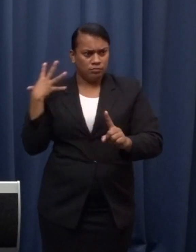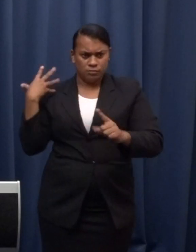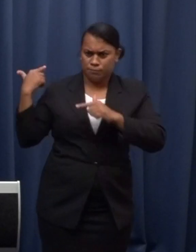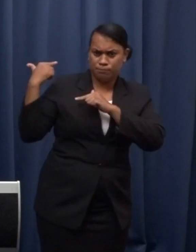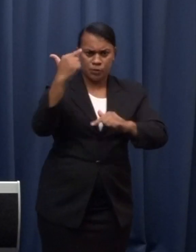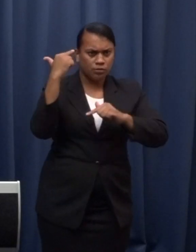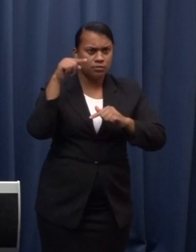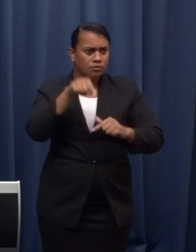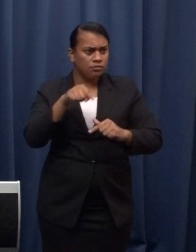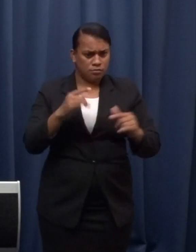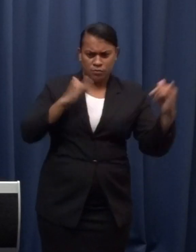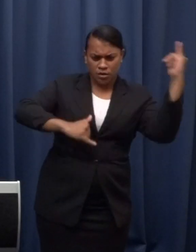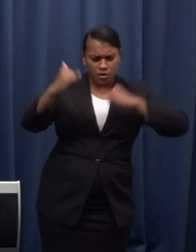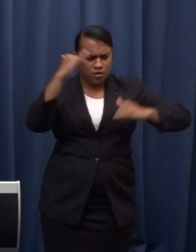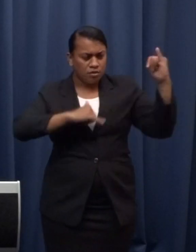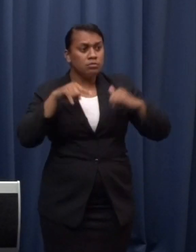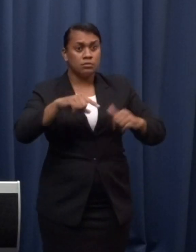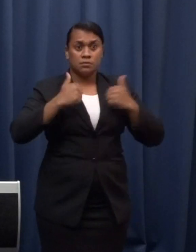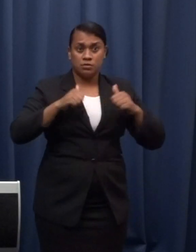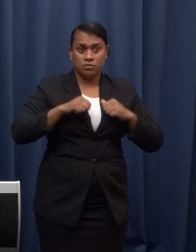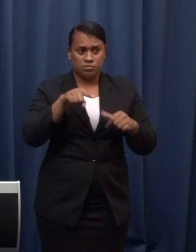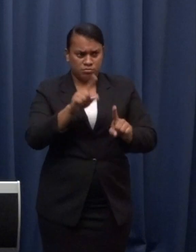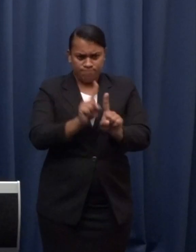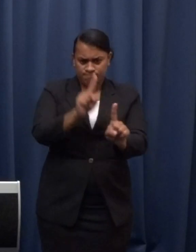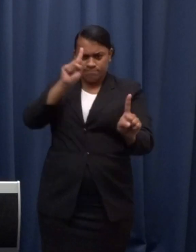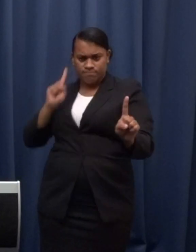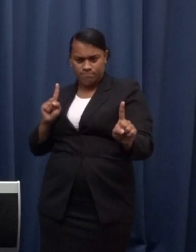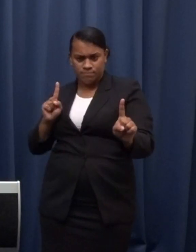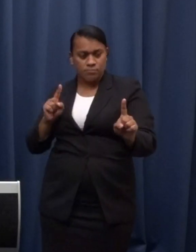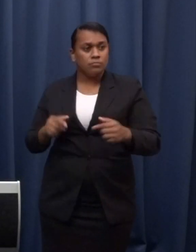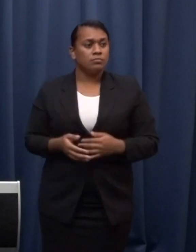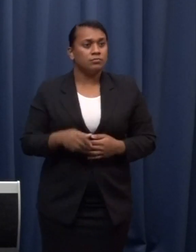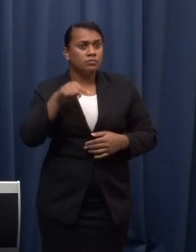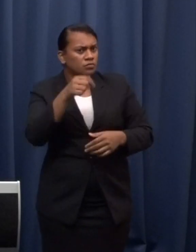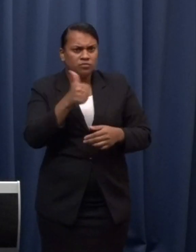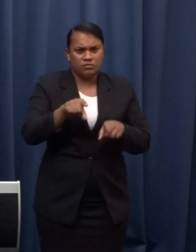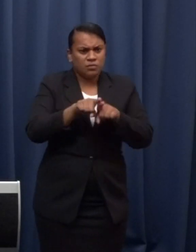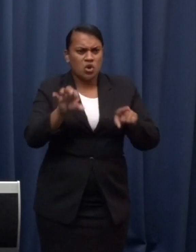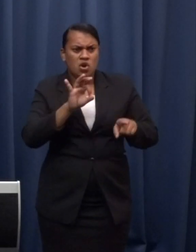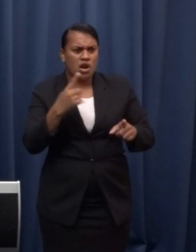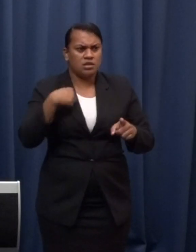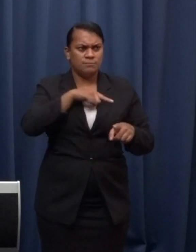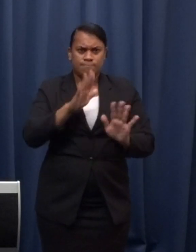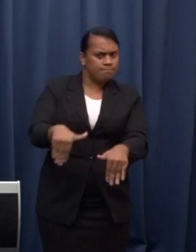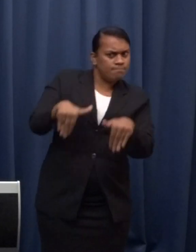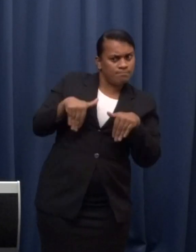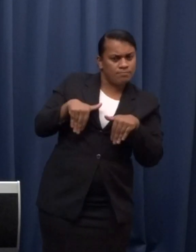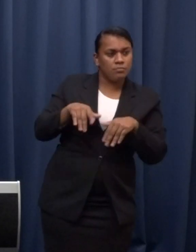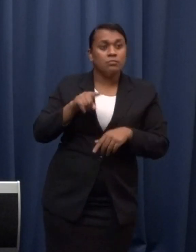be practicing social distancing, but that does not mean we're distancing ourselves from the genuine